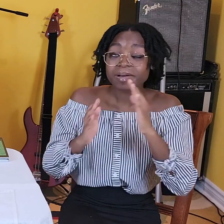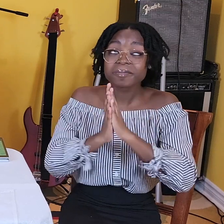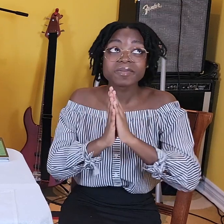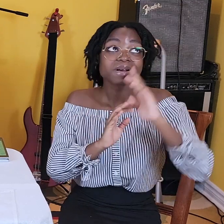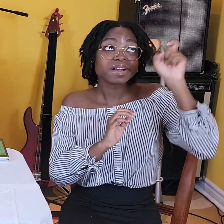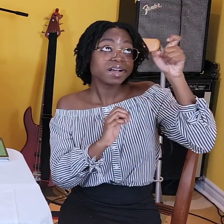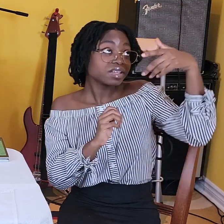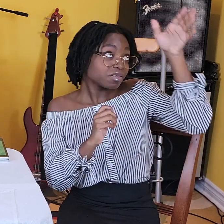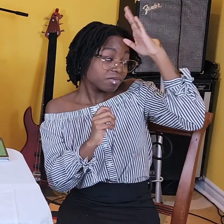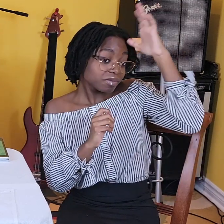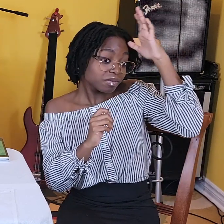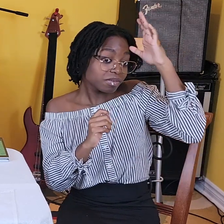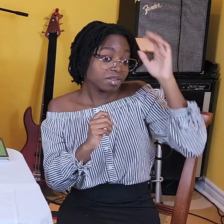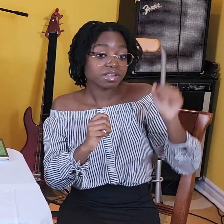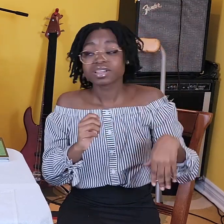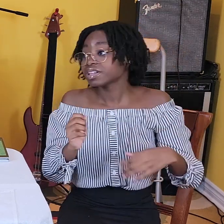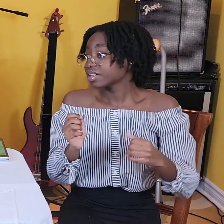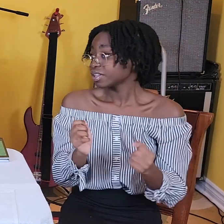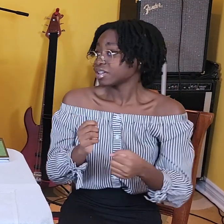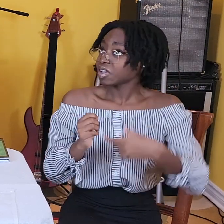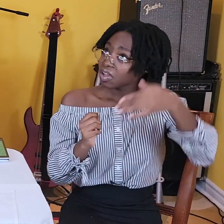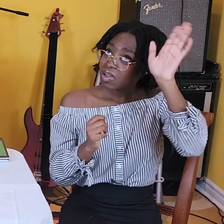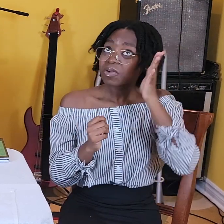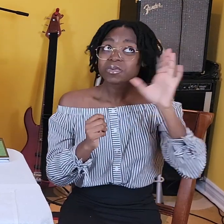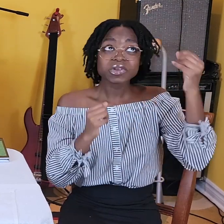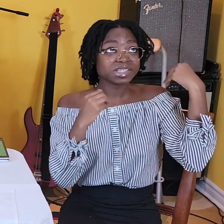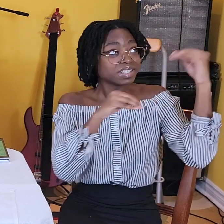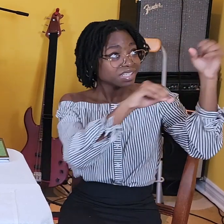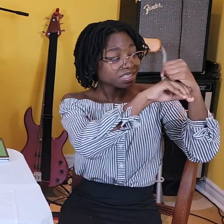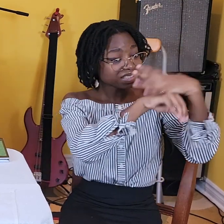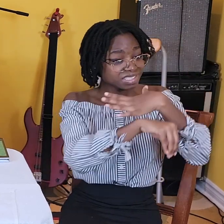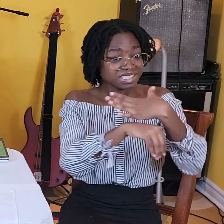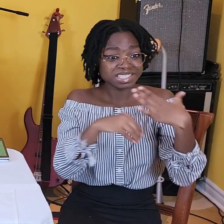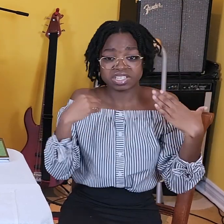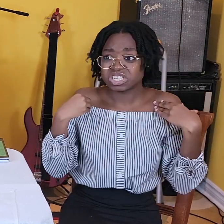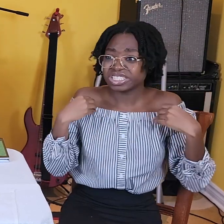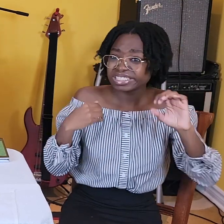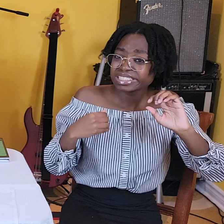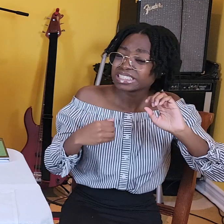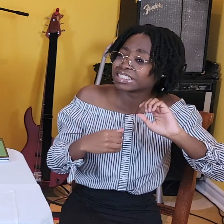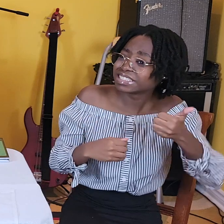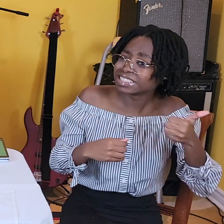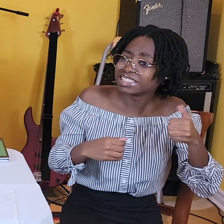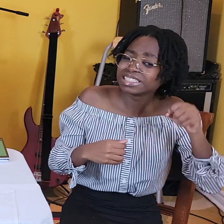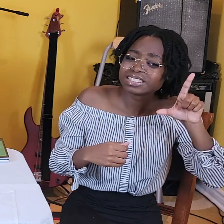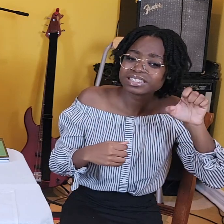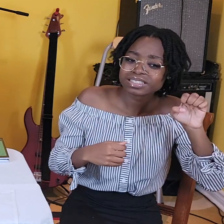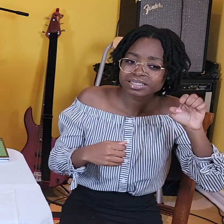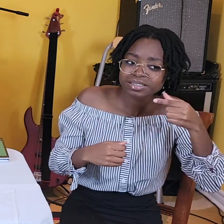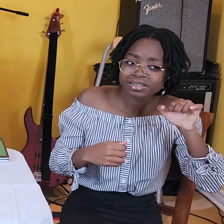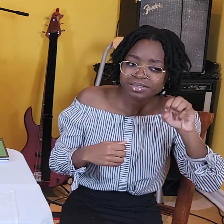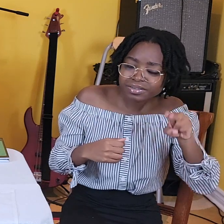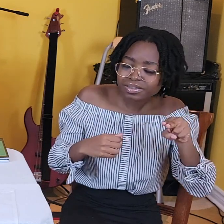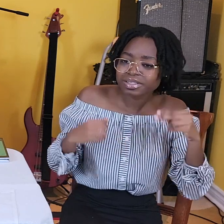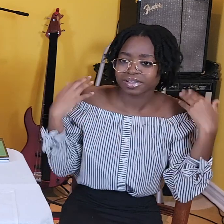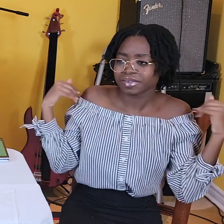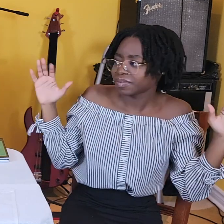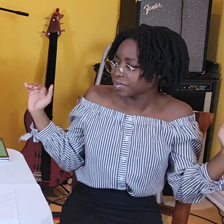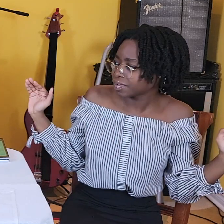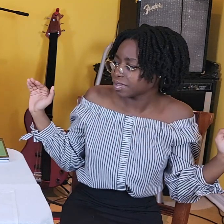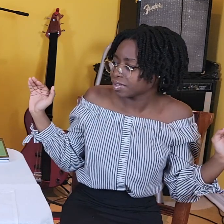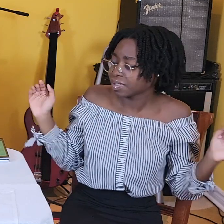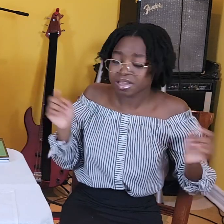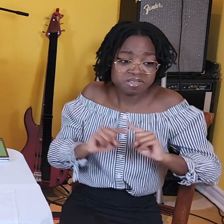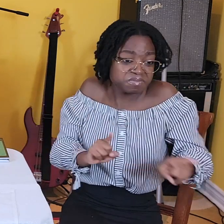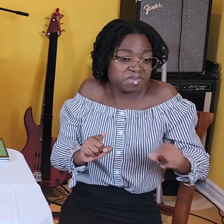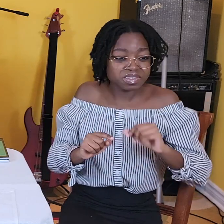legions of angels? How then could the scriptures be fulfilled that it must happen thus?" In that